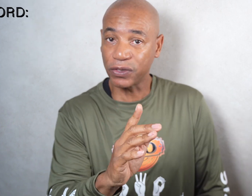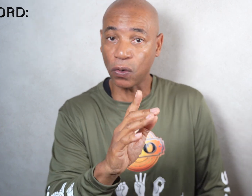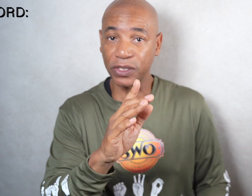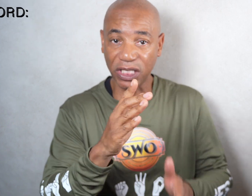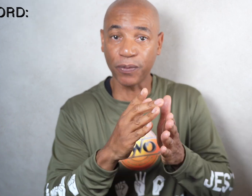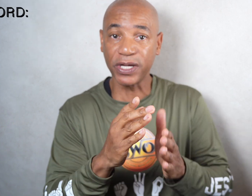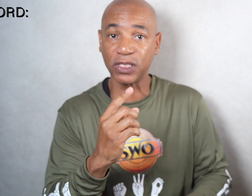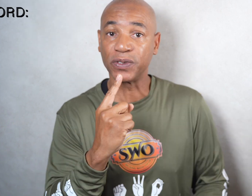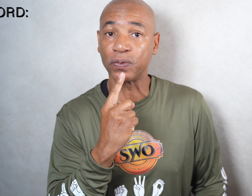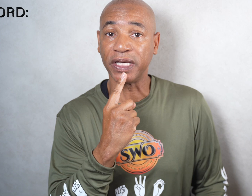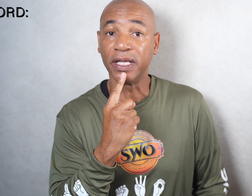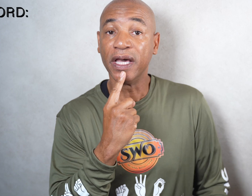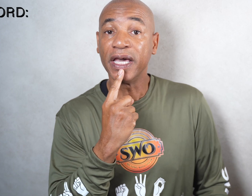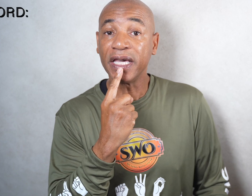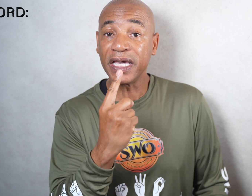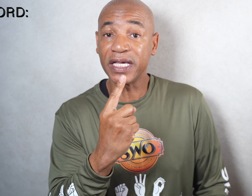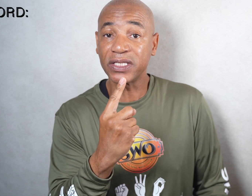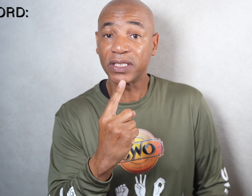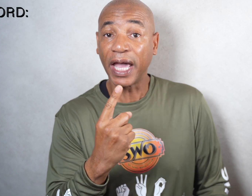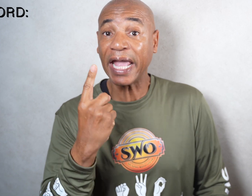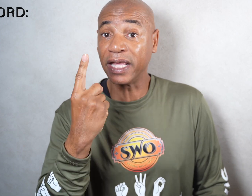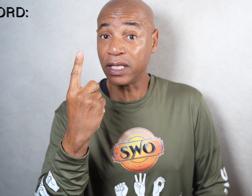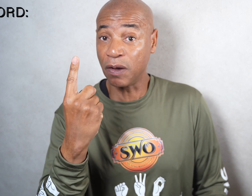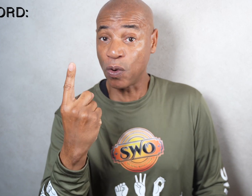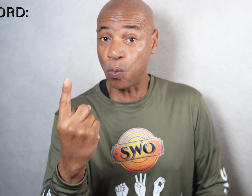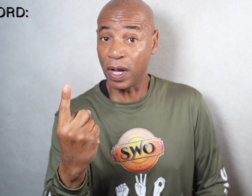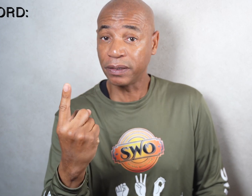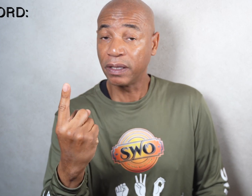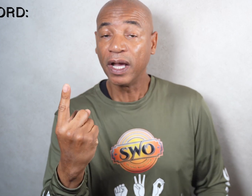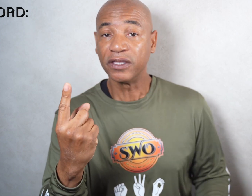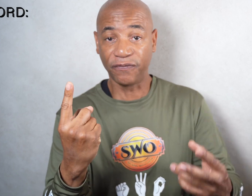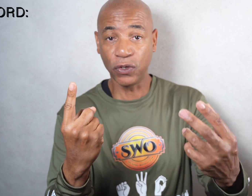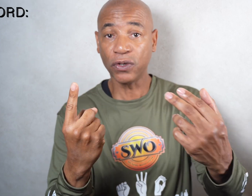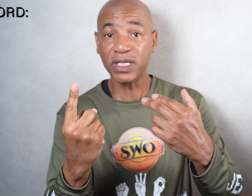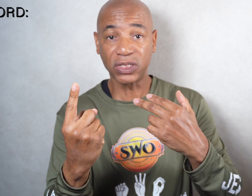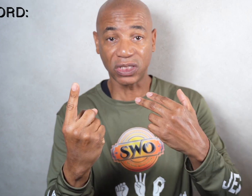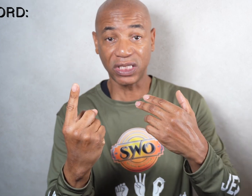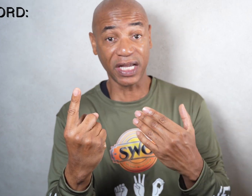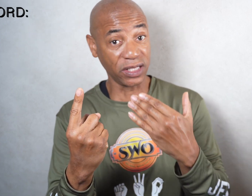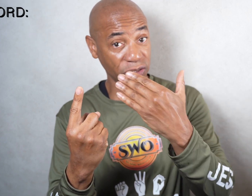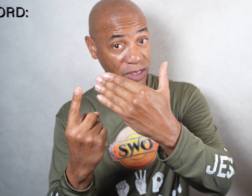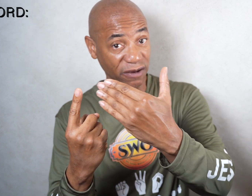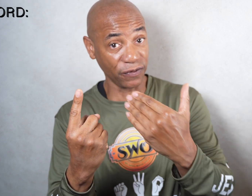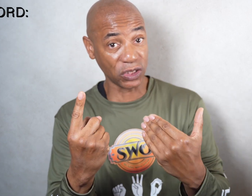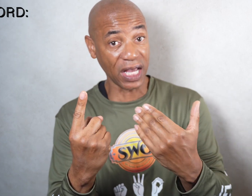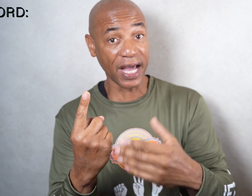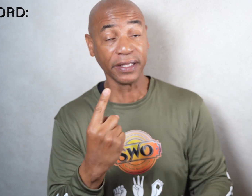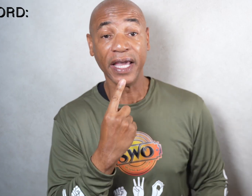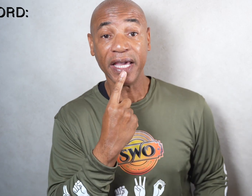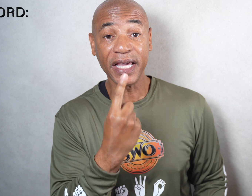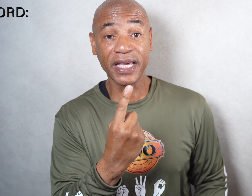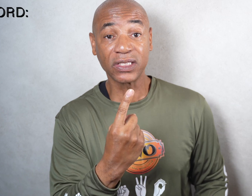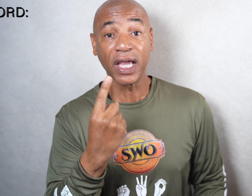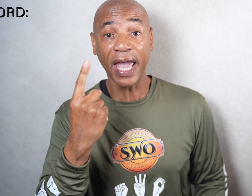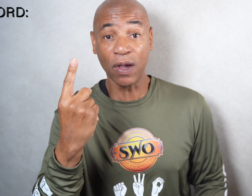or a separation between is and then the number one? The viewer needs to see that there's a different sign, is and